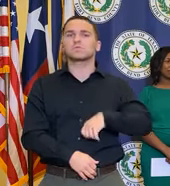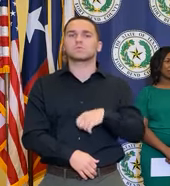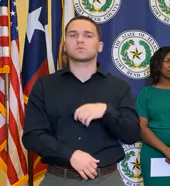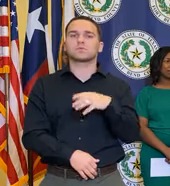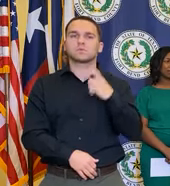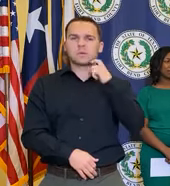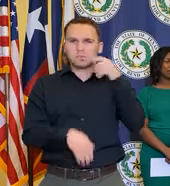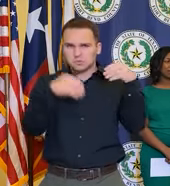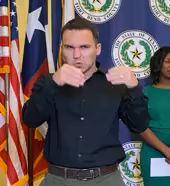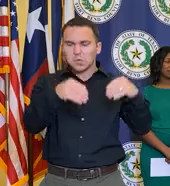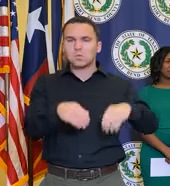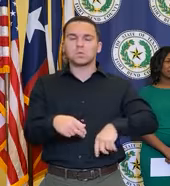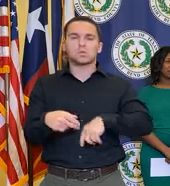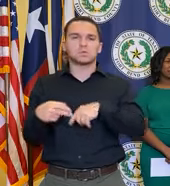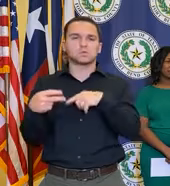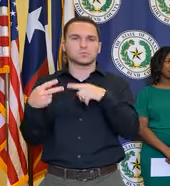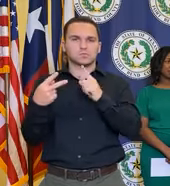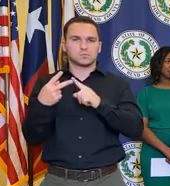Apple Store, and also